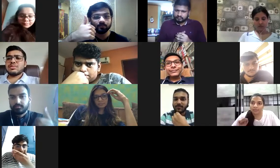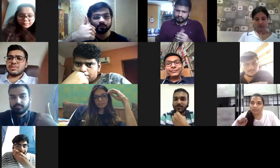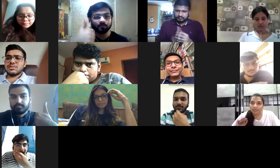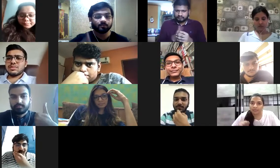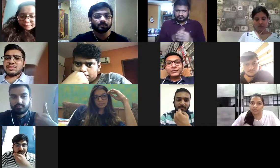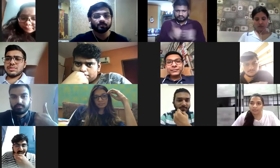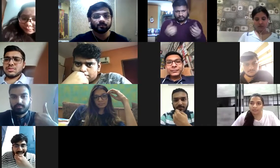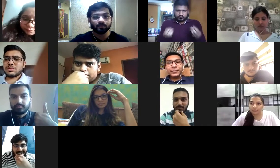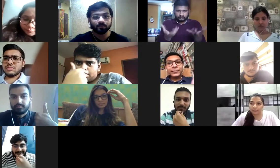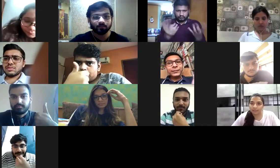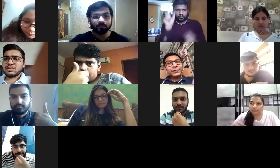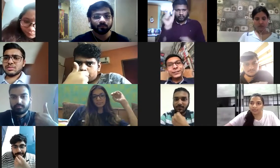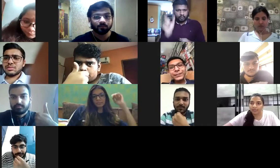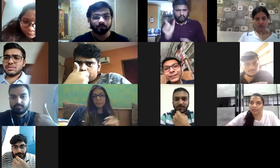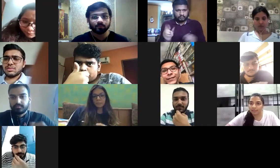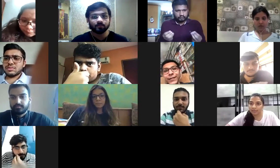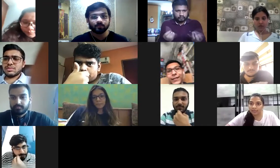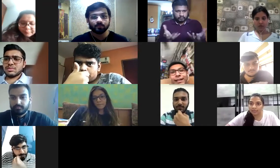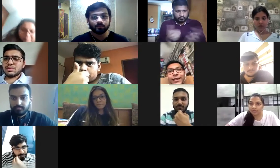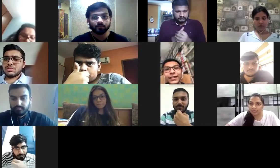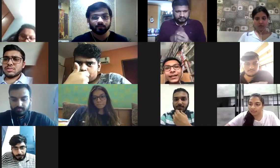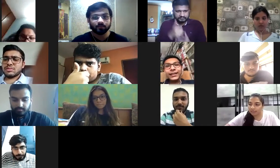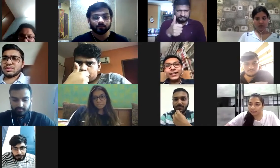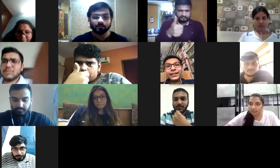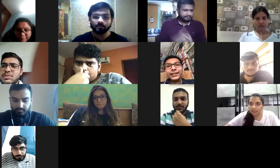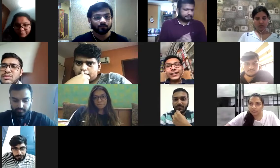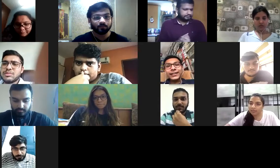Okay. So we can start words first. Okay.